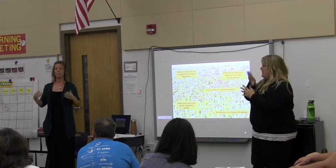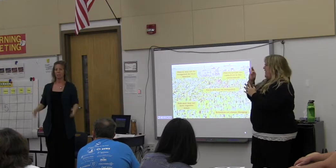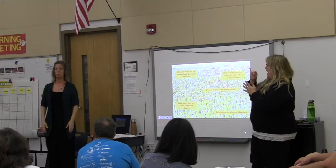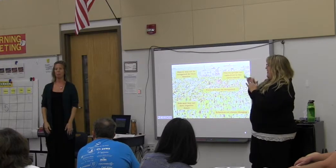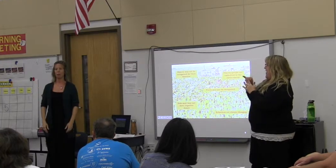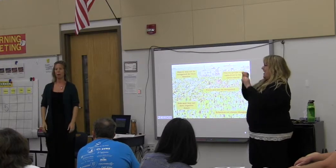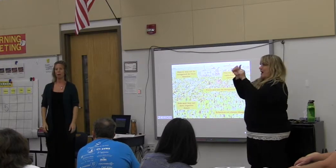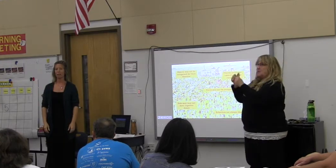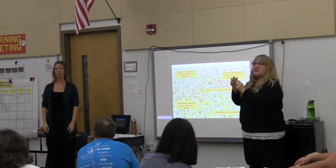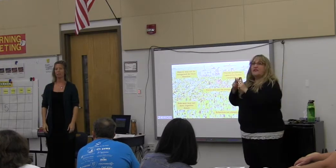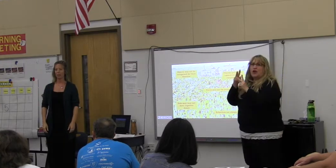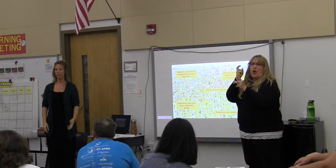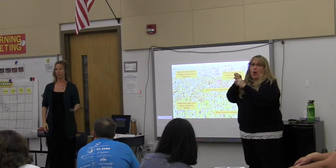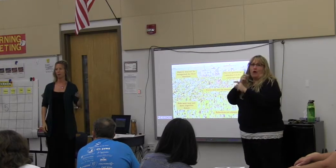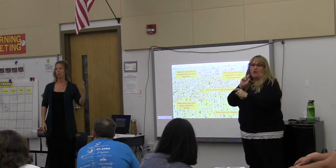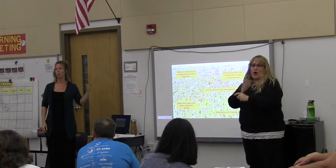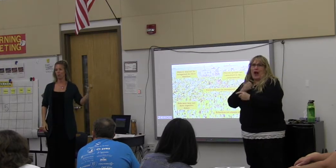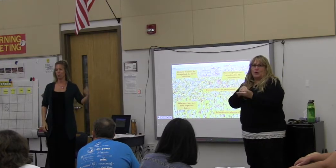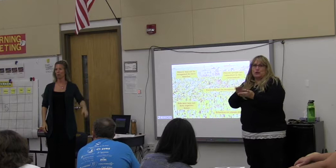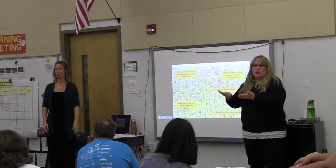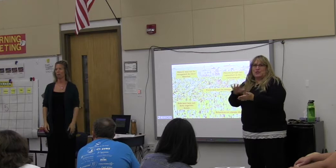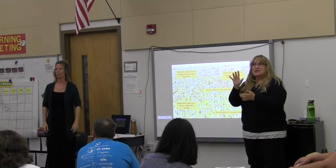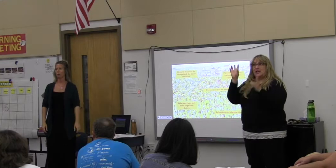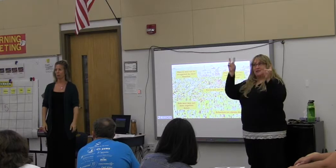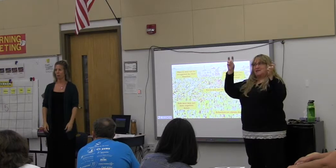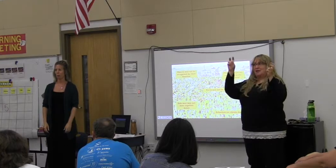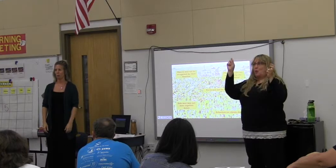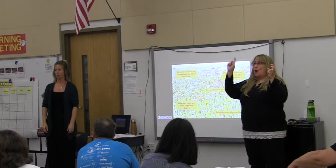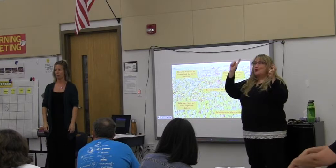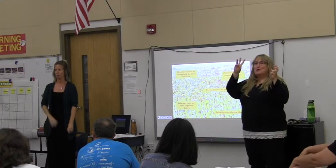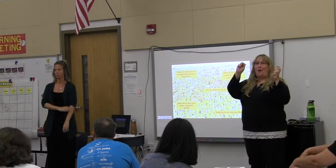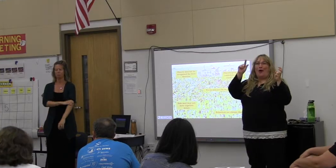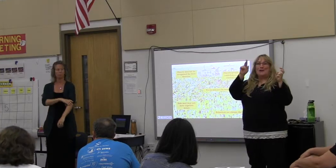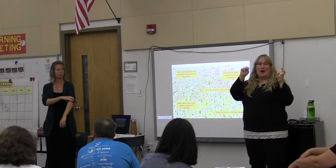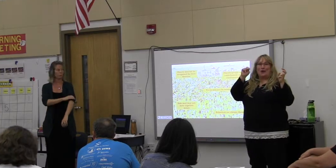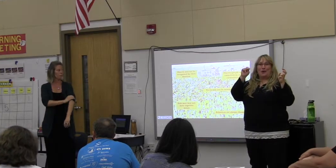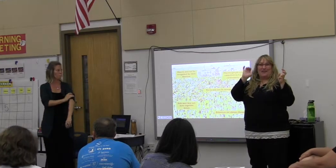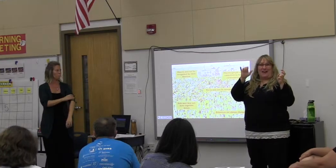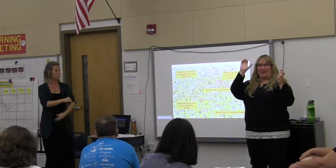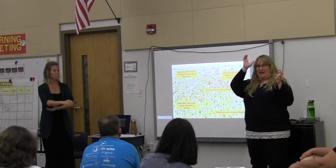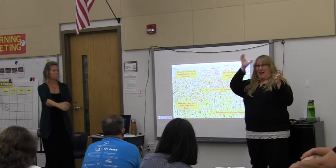background is going to be very hard. It's like finding Waldo in a Where's Waldo puzzle.